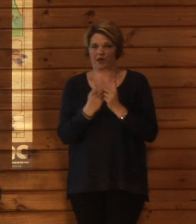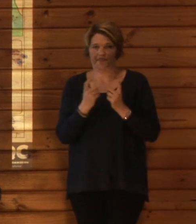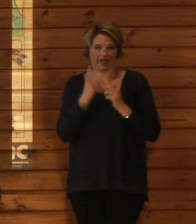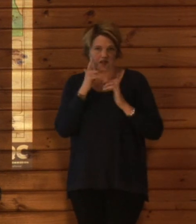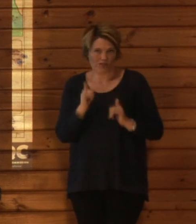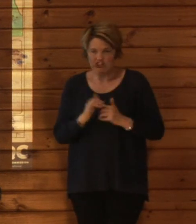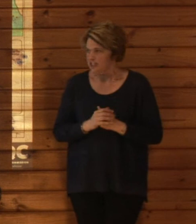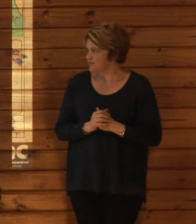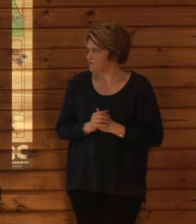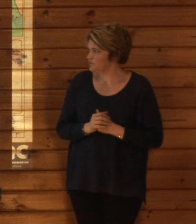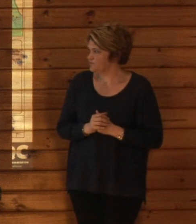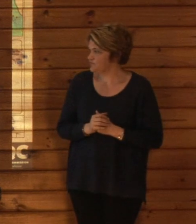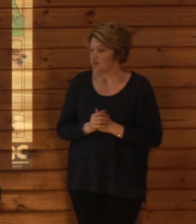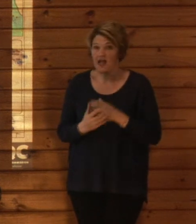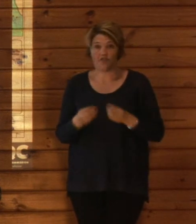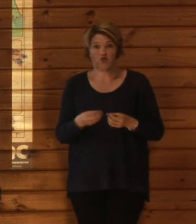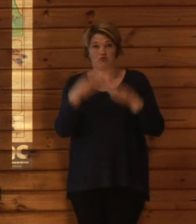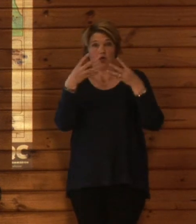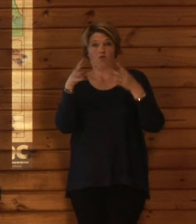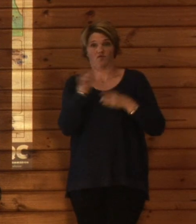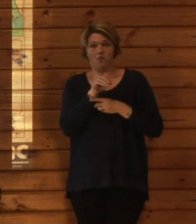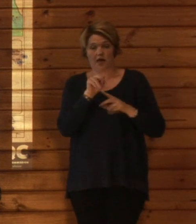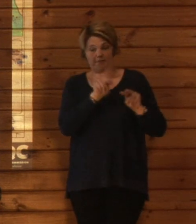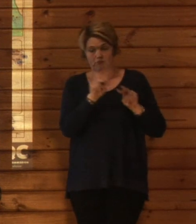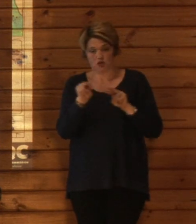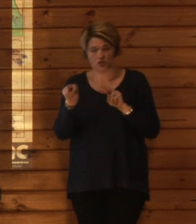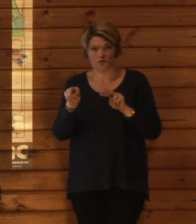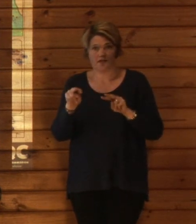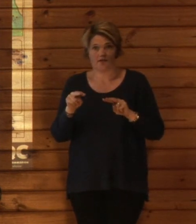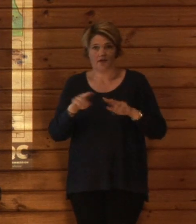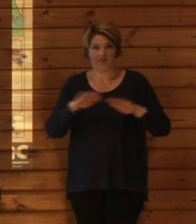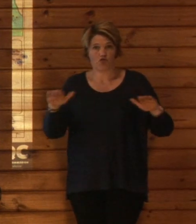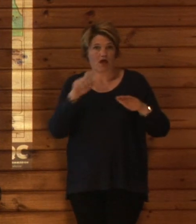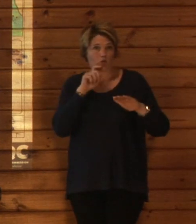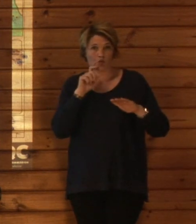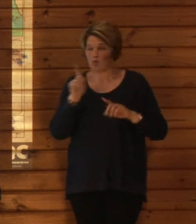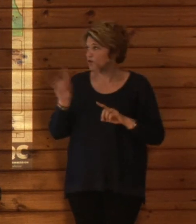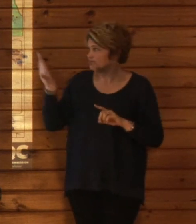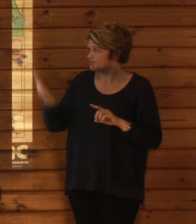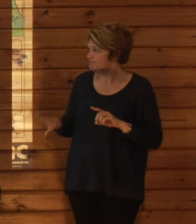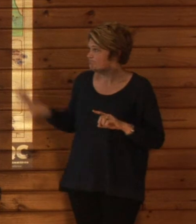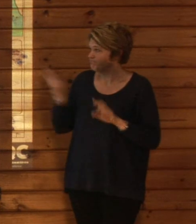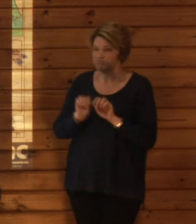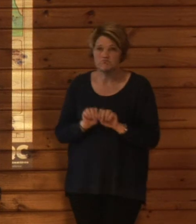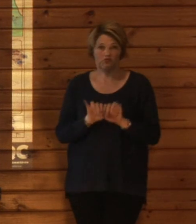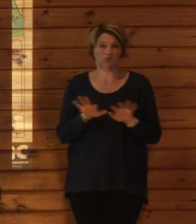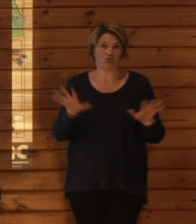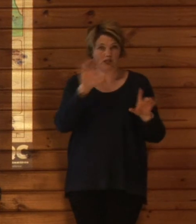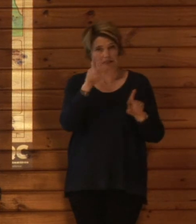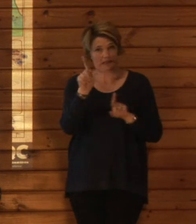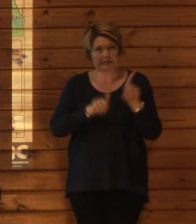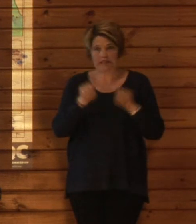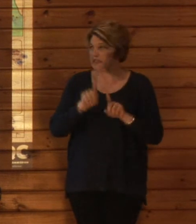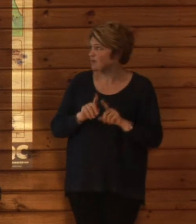groundwater monitoring. And so you can see we've got a good distribution across the city, concentrated more in the areas where the most severe damage has